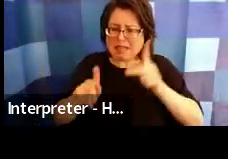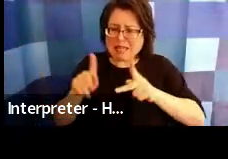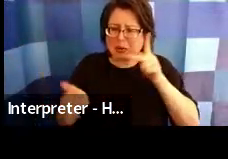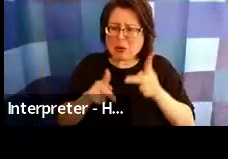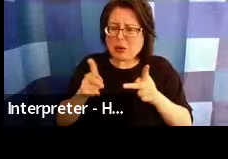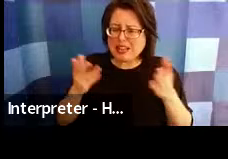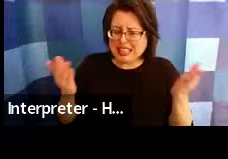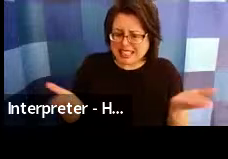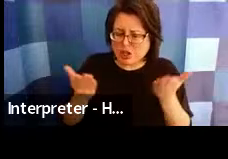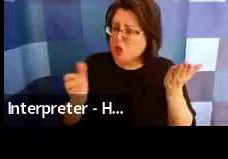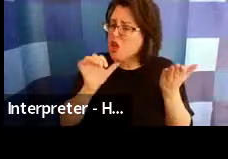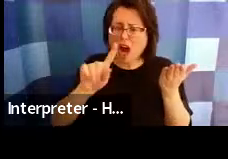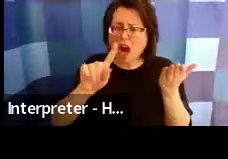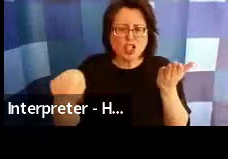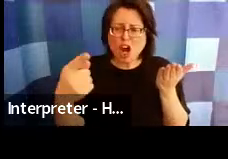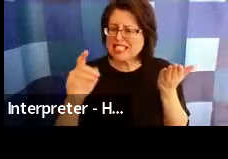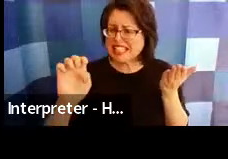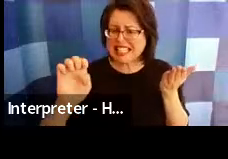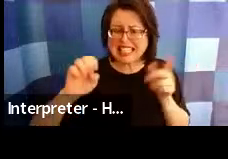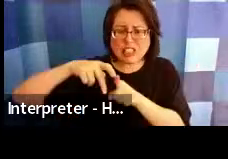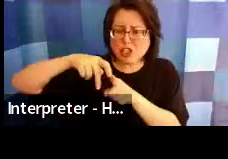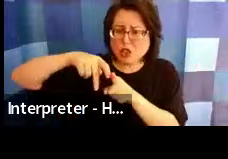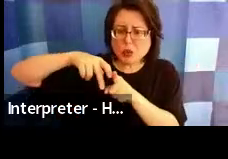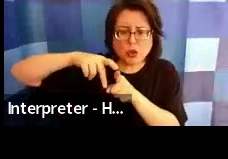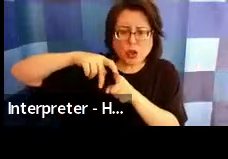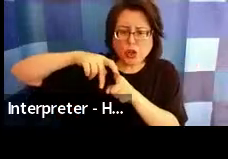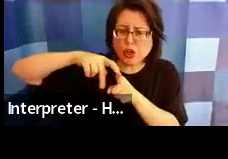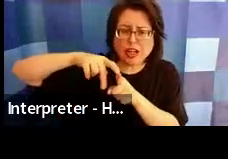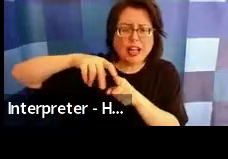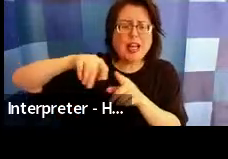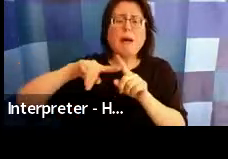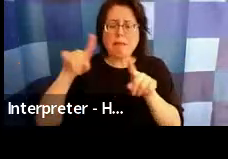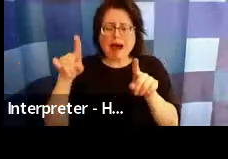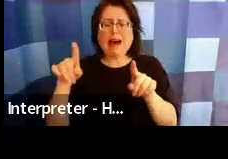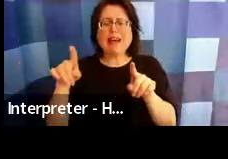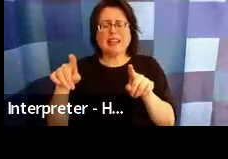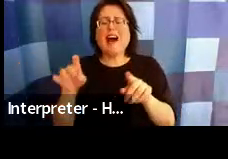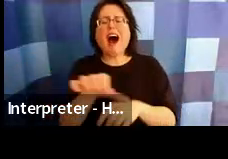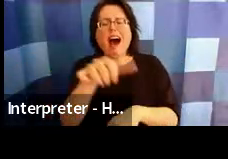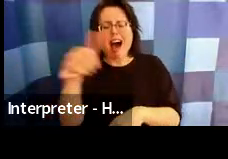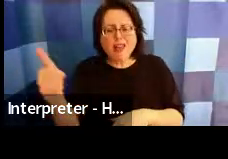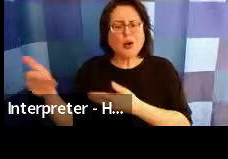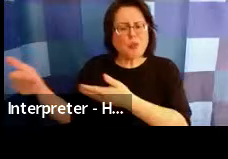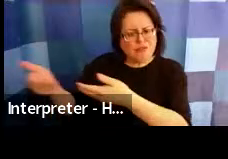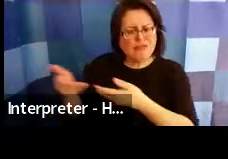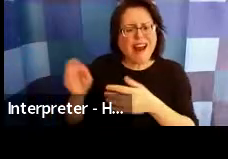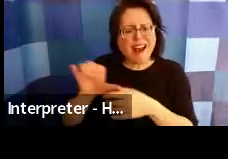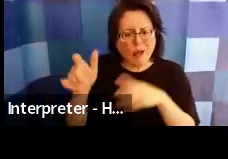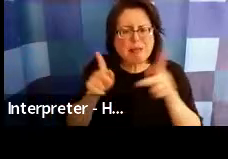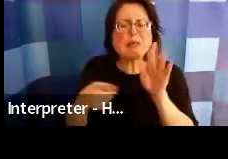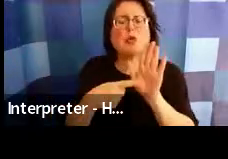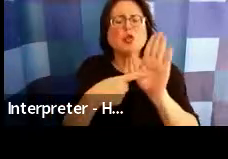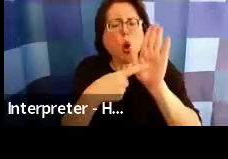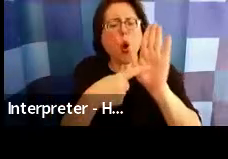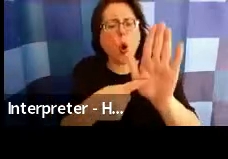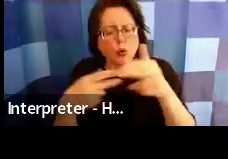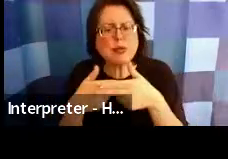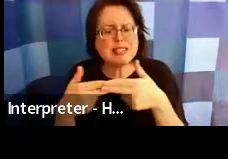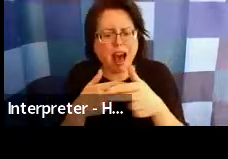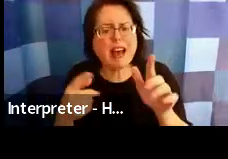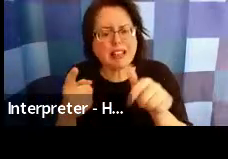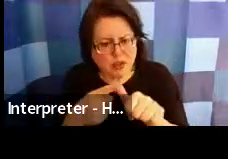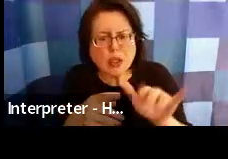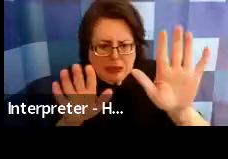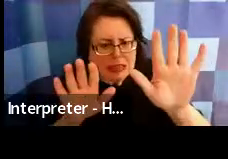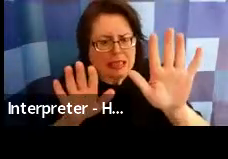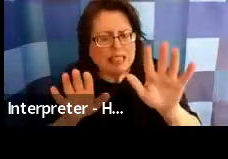the e-scooter private provider side, as Shannon and I are, and take it from the top. And we're very, very happy to get